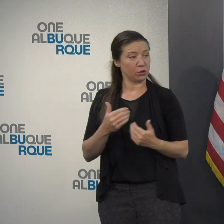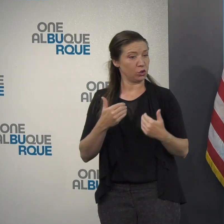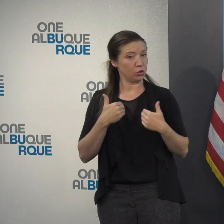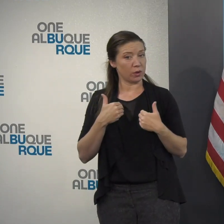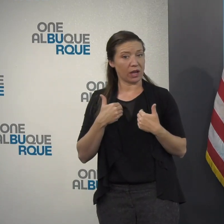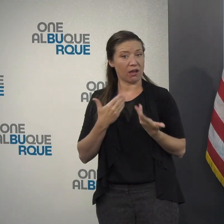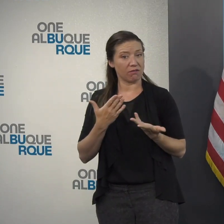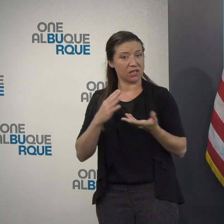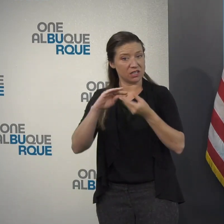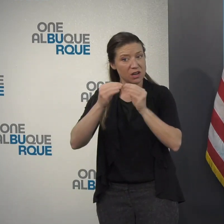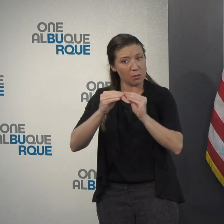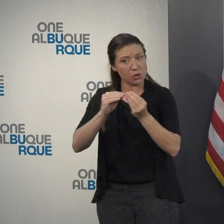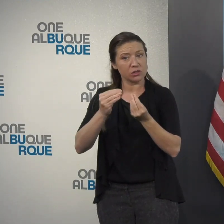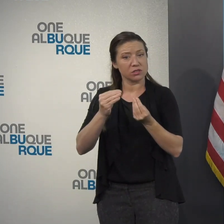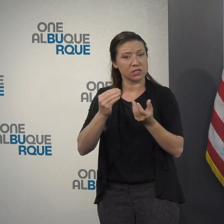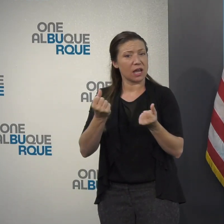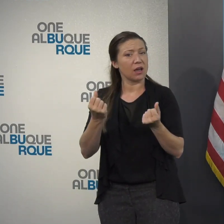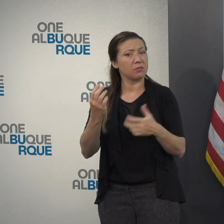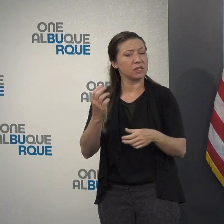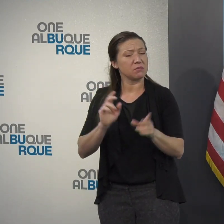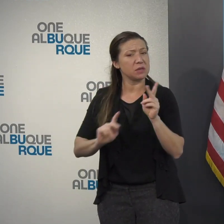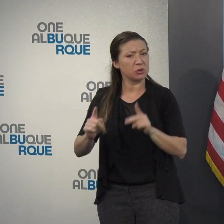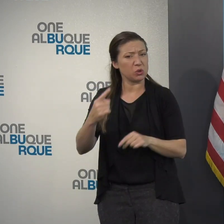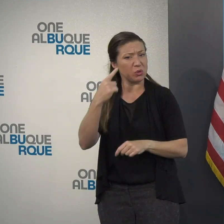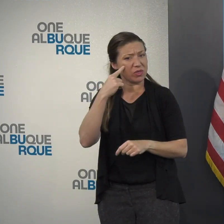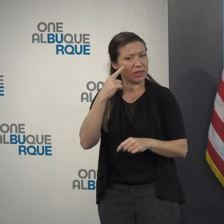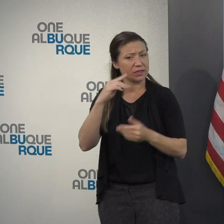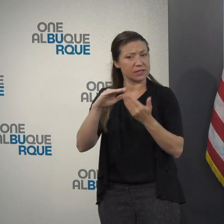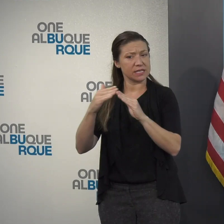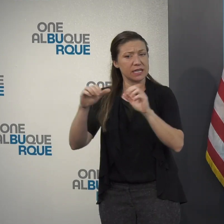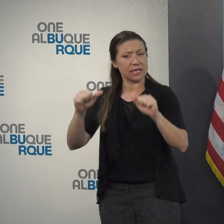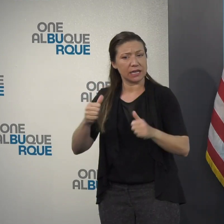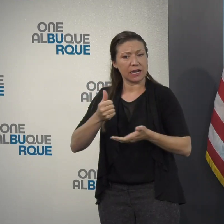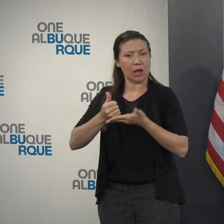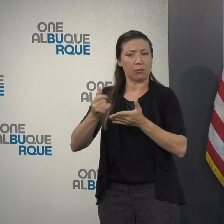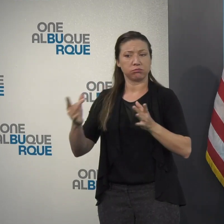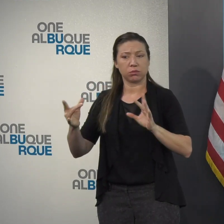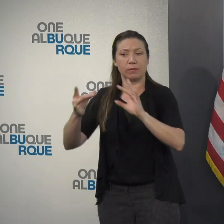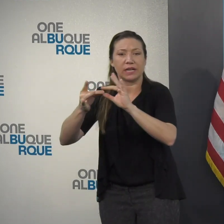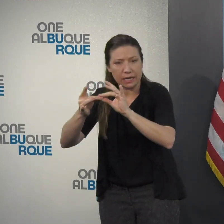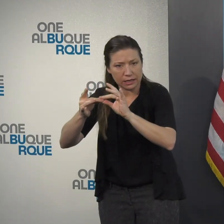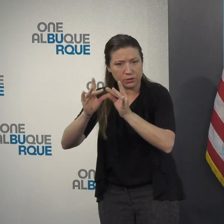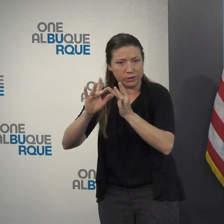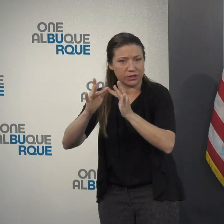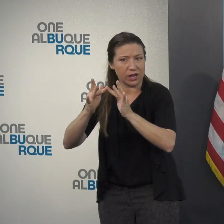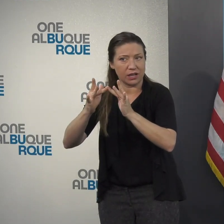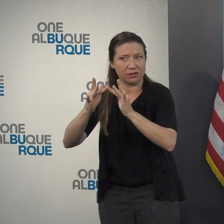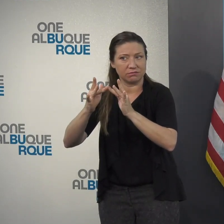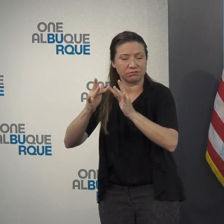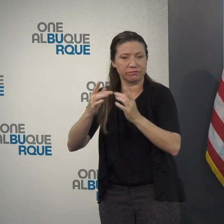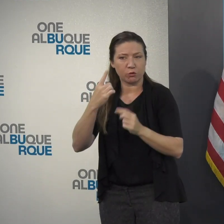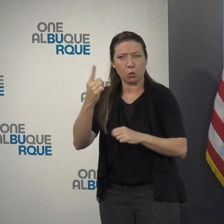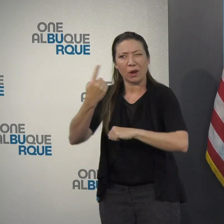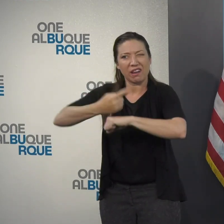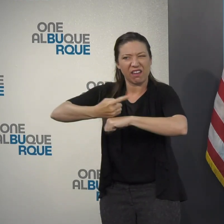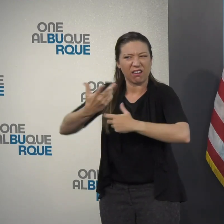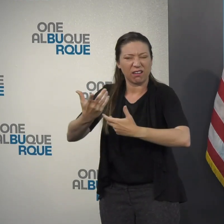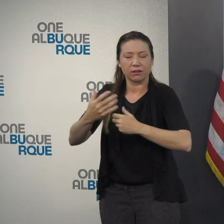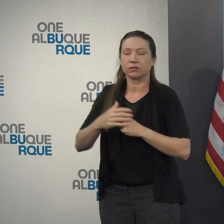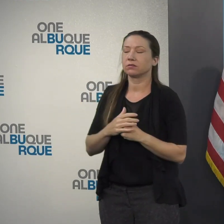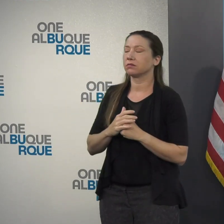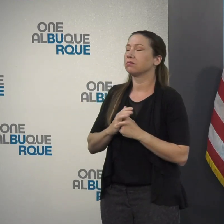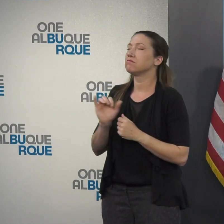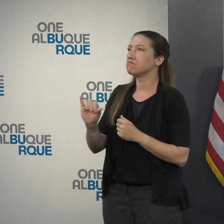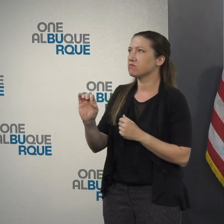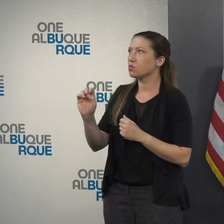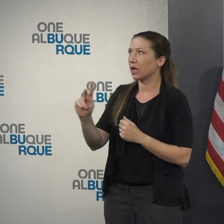estimates about how many people you think the city can get online in a day? The question is about sort of our estimates